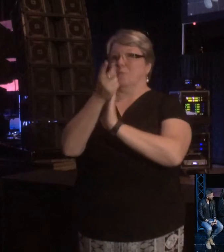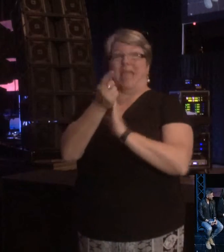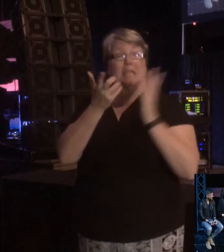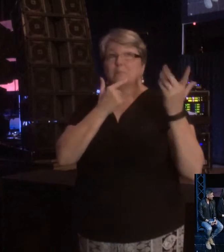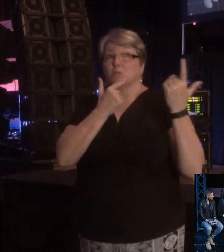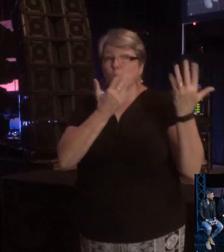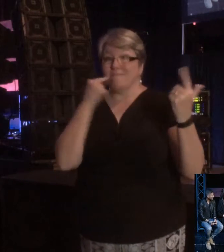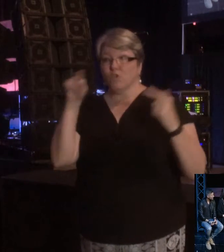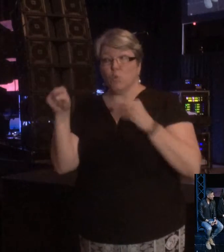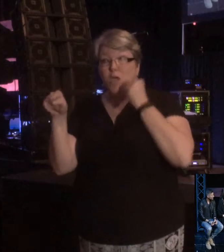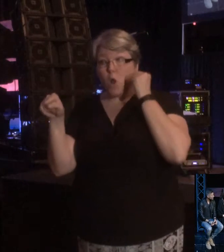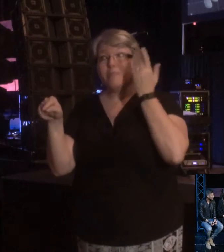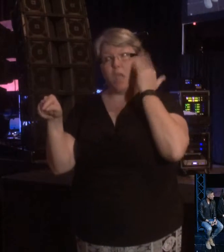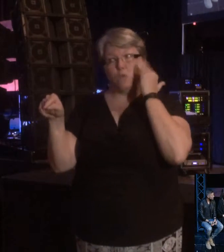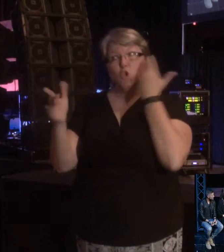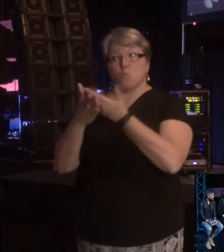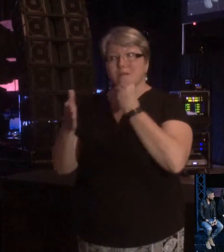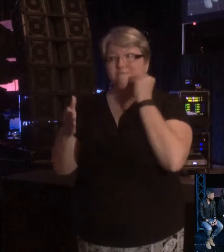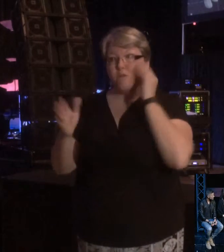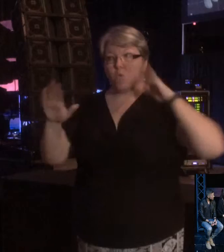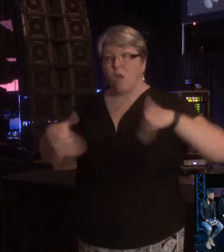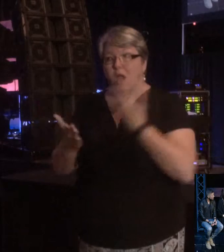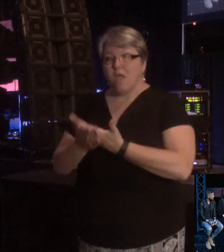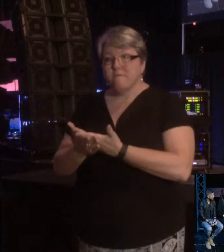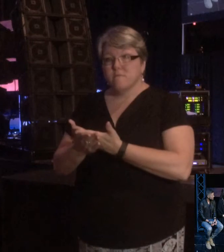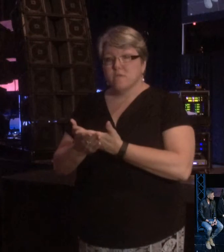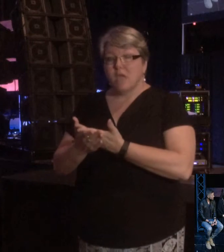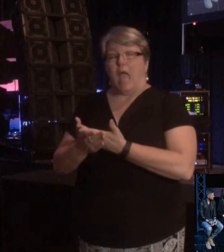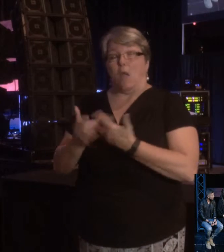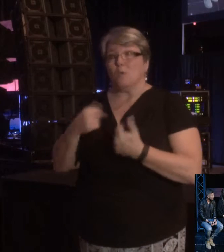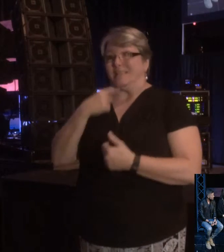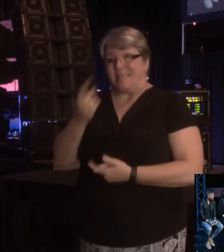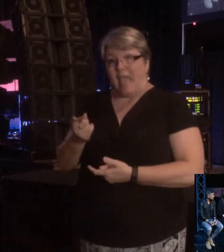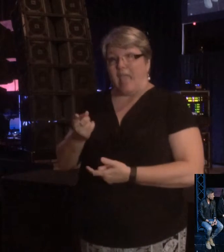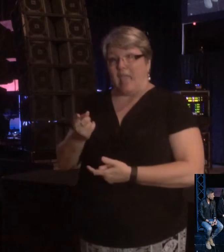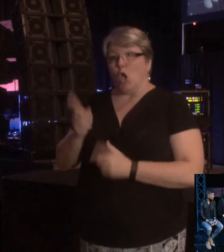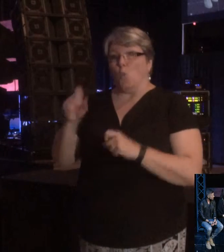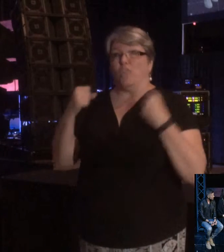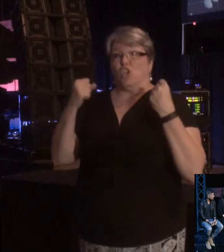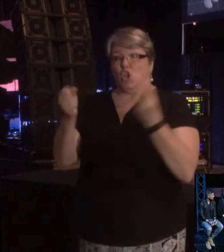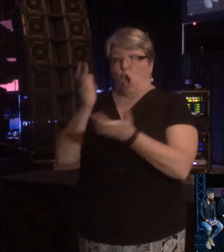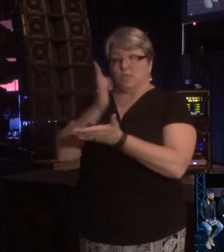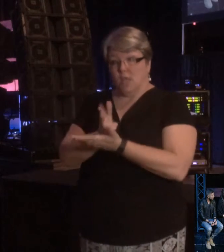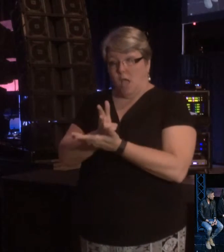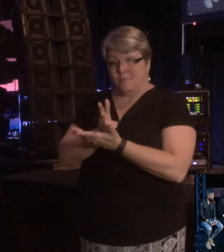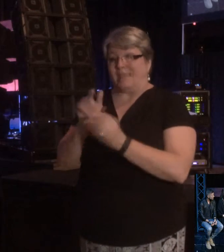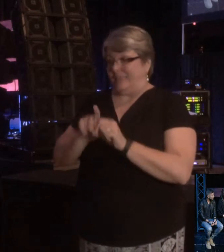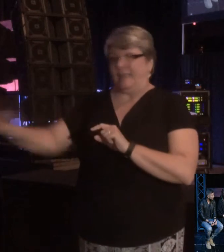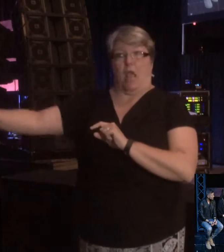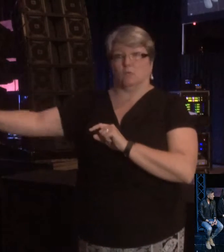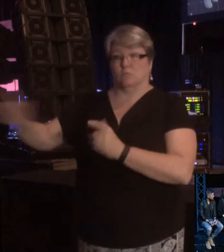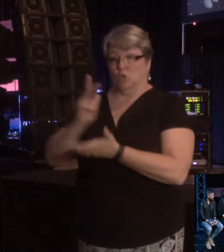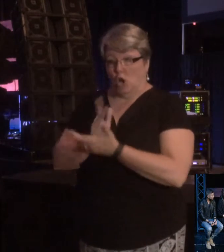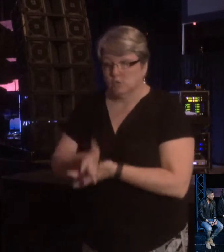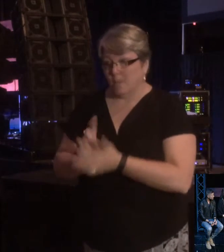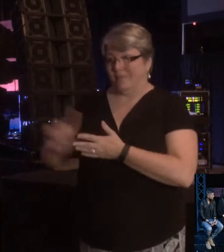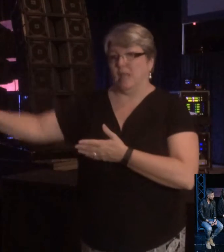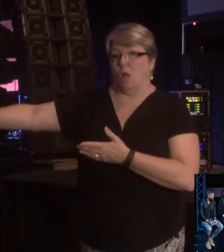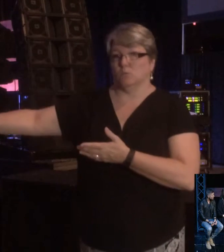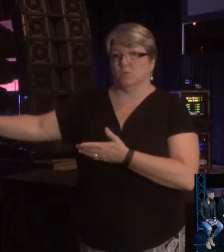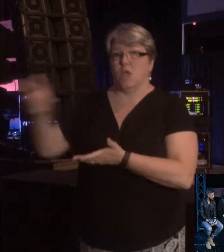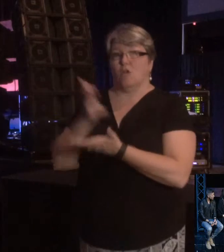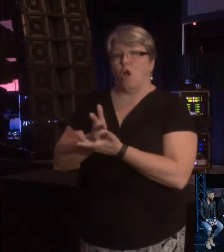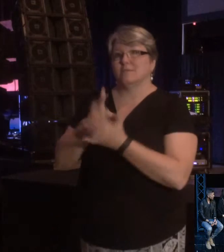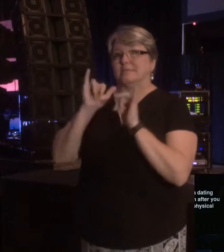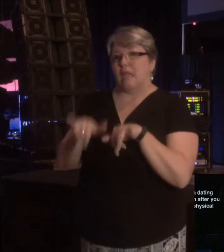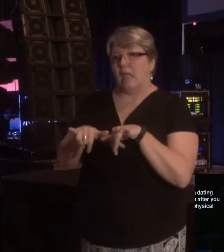would attest to this person that was changed and the work that he had done and how he had been seeking the Lord. And so when